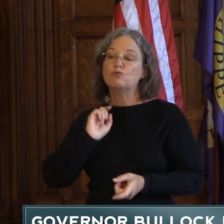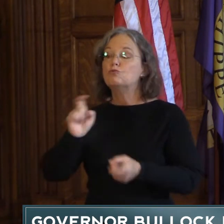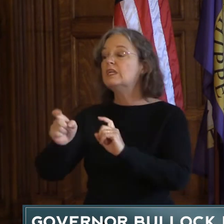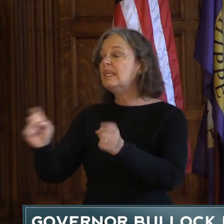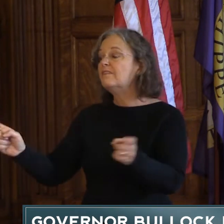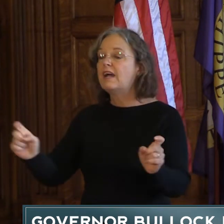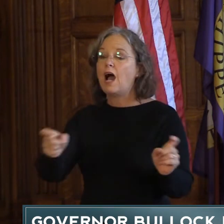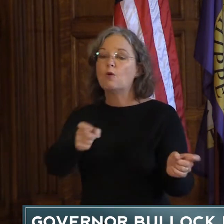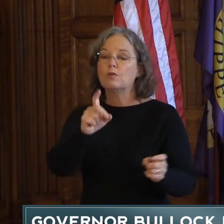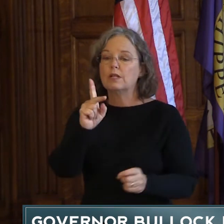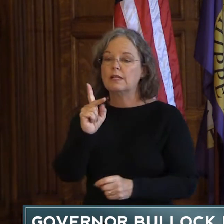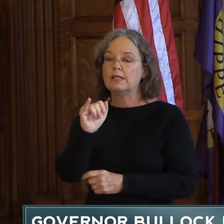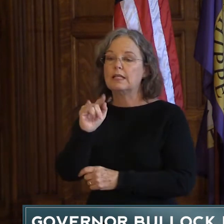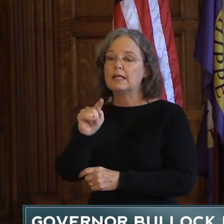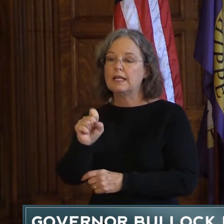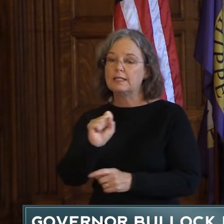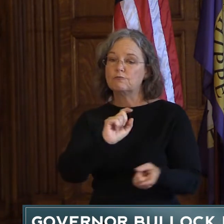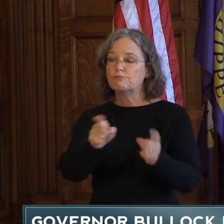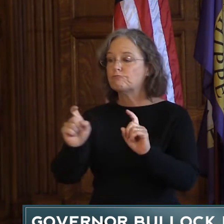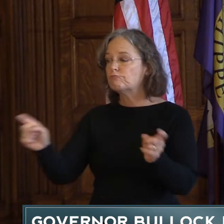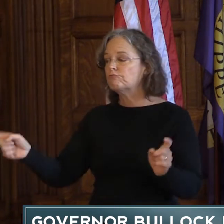facilities.